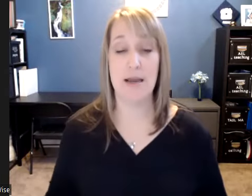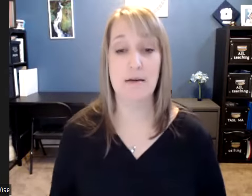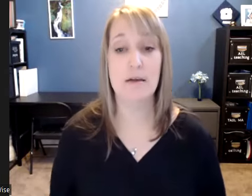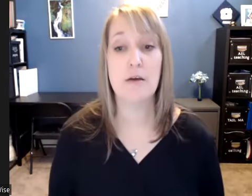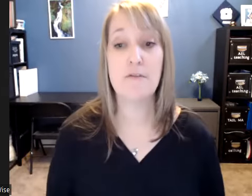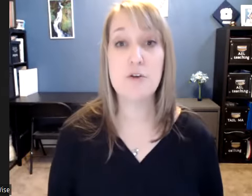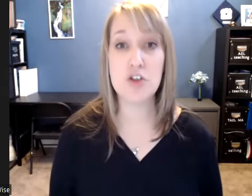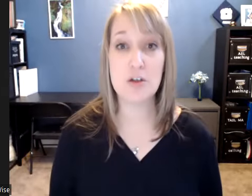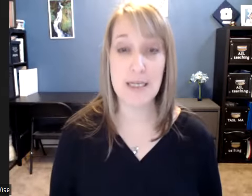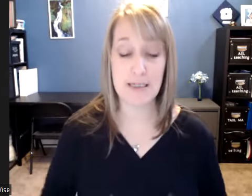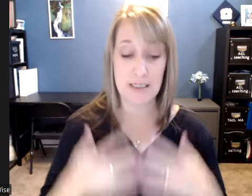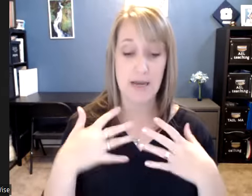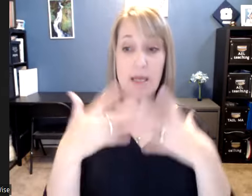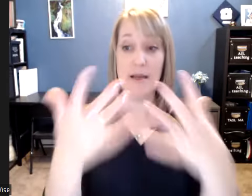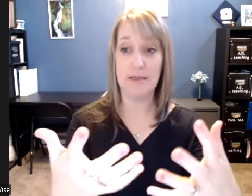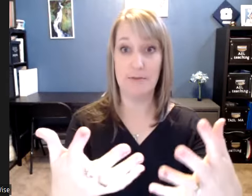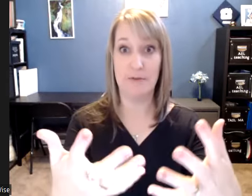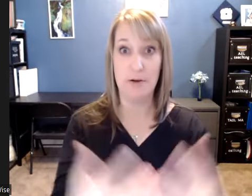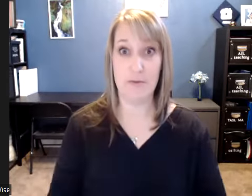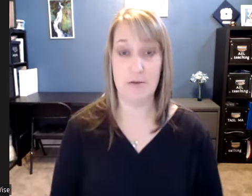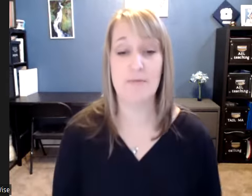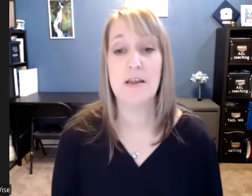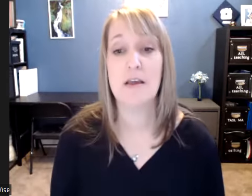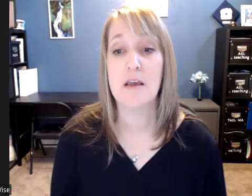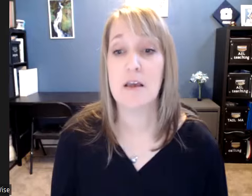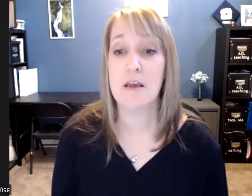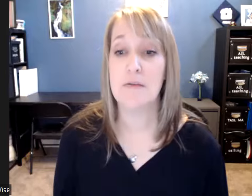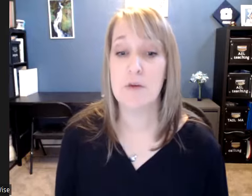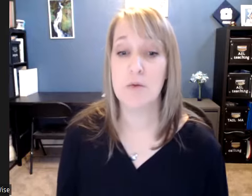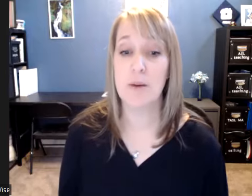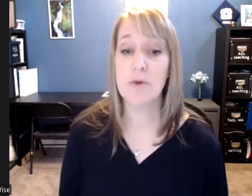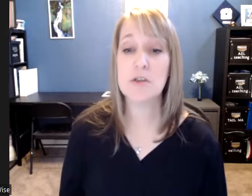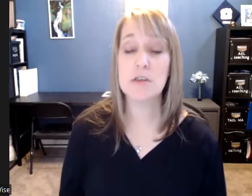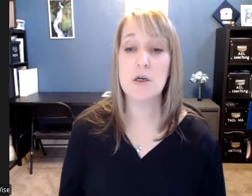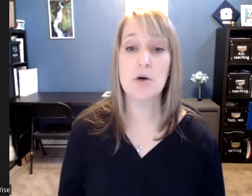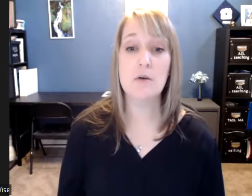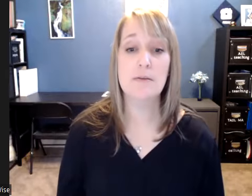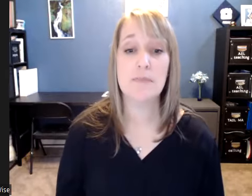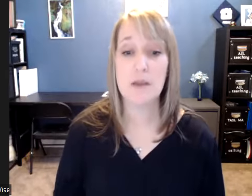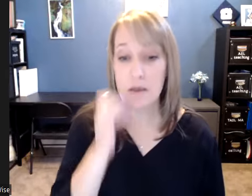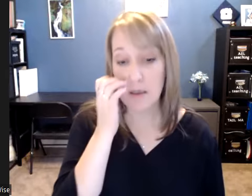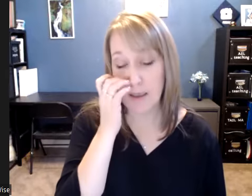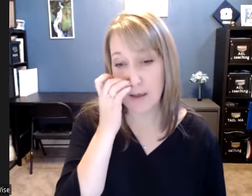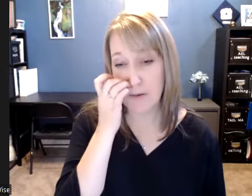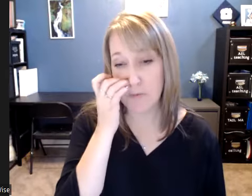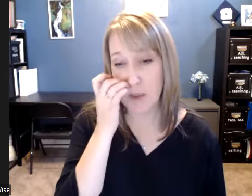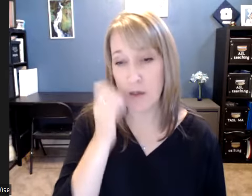timeline. Future on the ASL timeline is in front of you, if you remember. So if we are